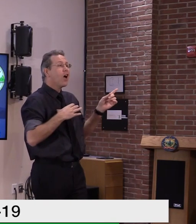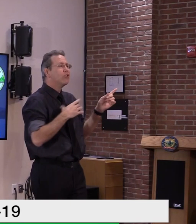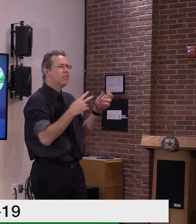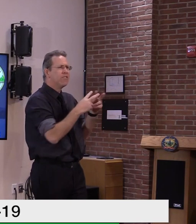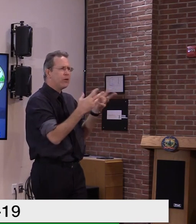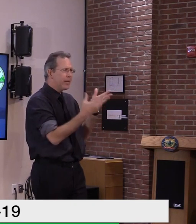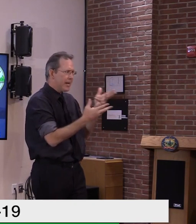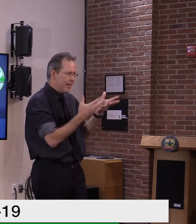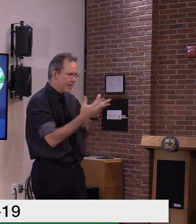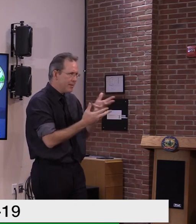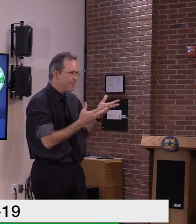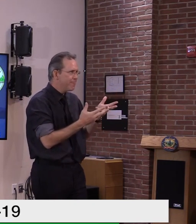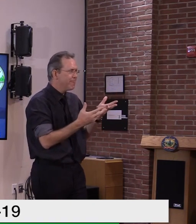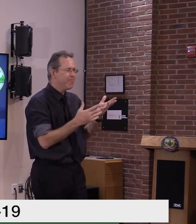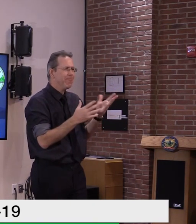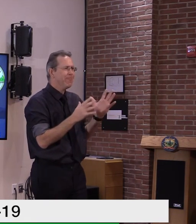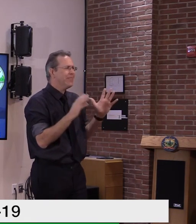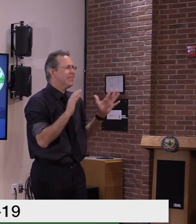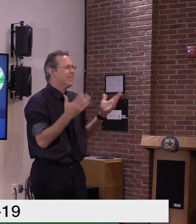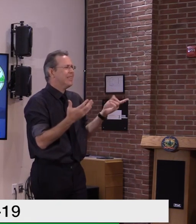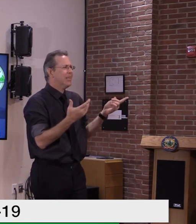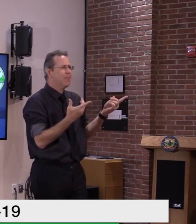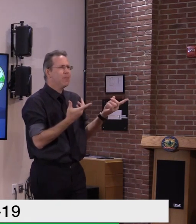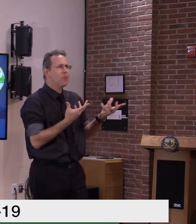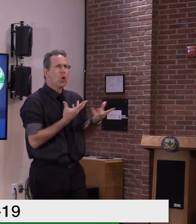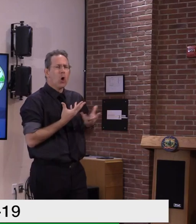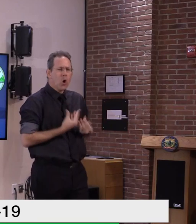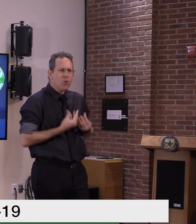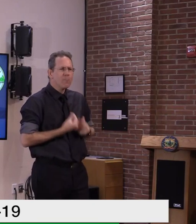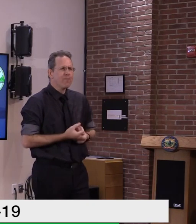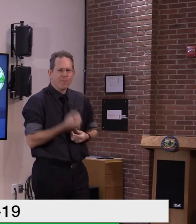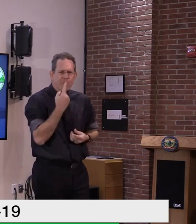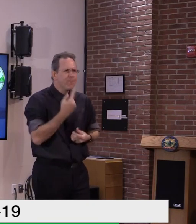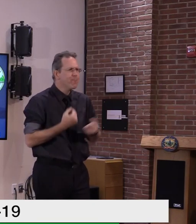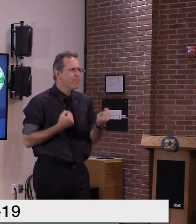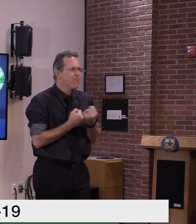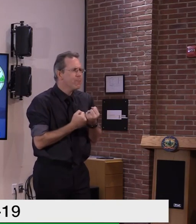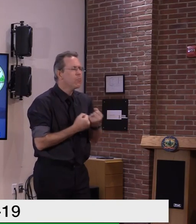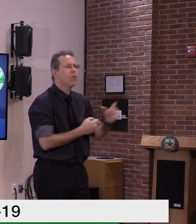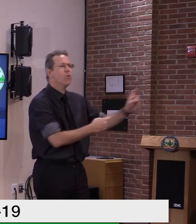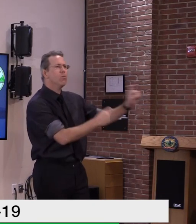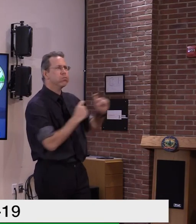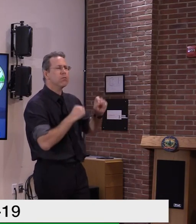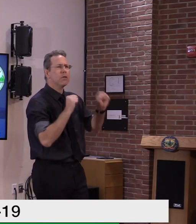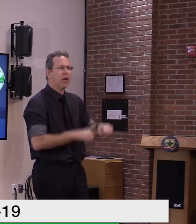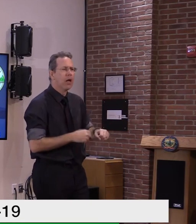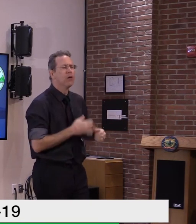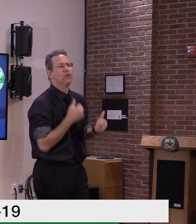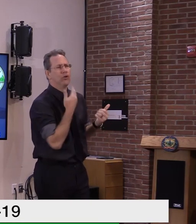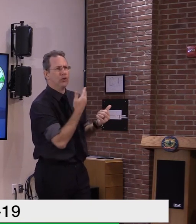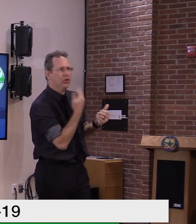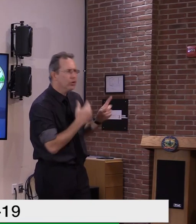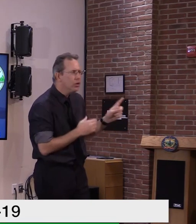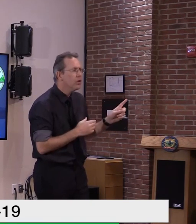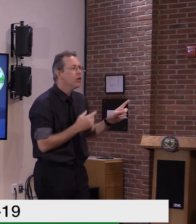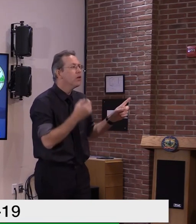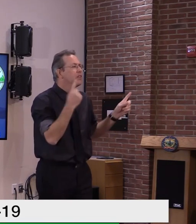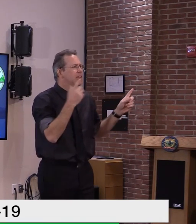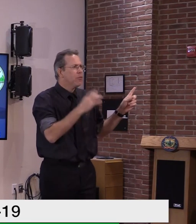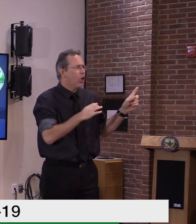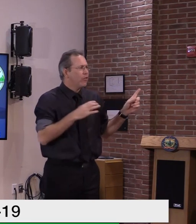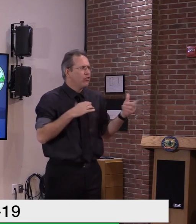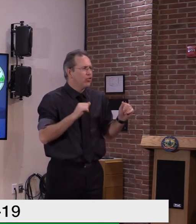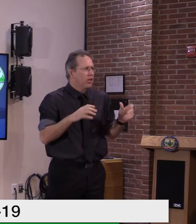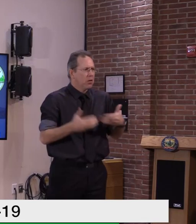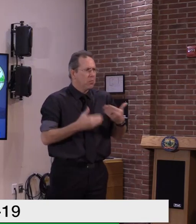contact tracing as well as testing. So we don't have any issues in terms of what Congress has done in terms of providing us